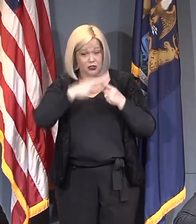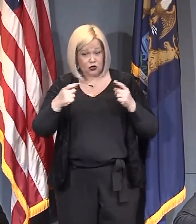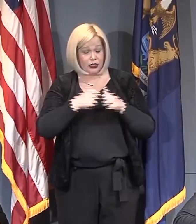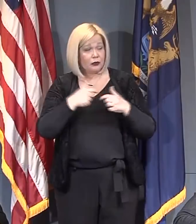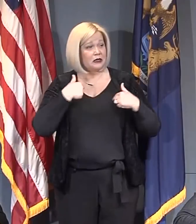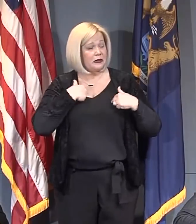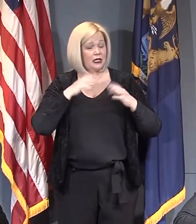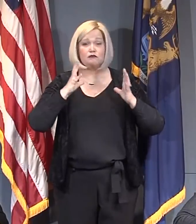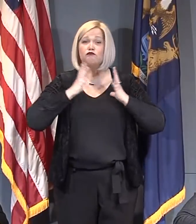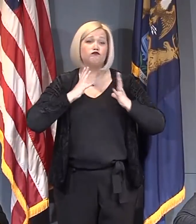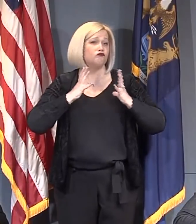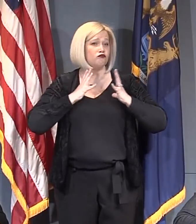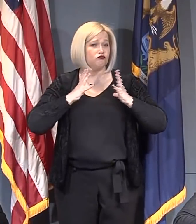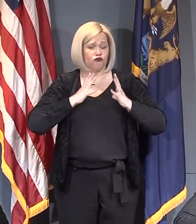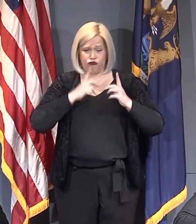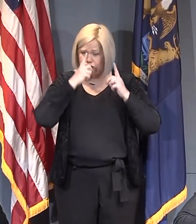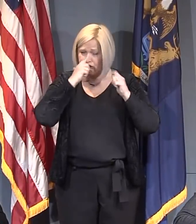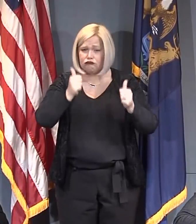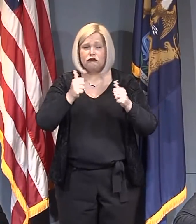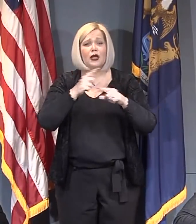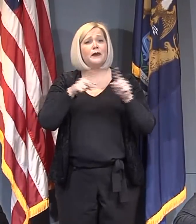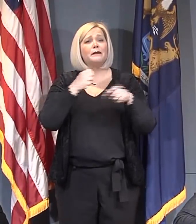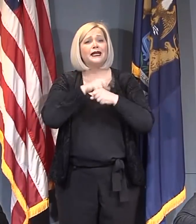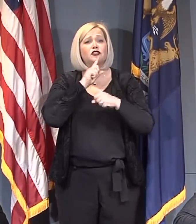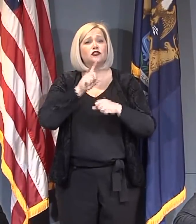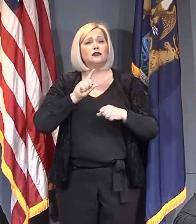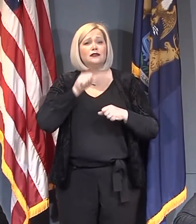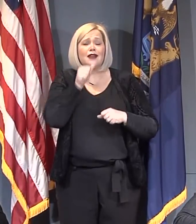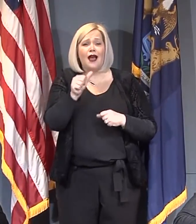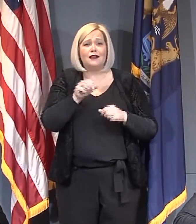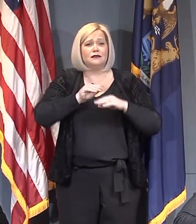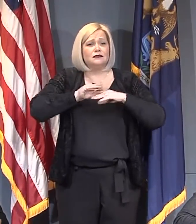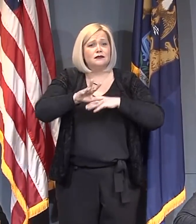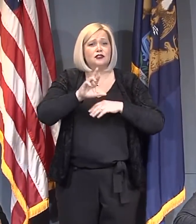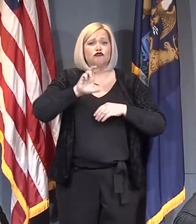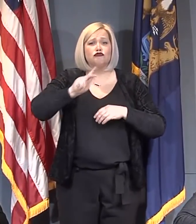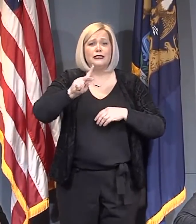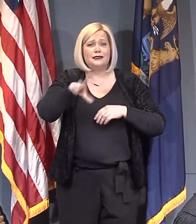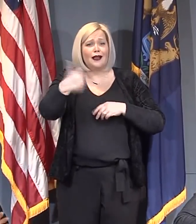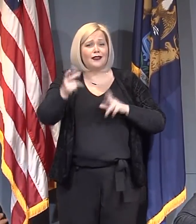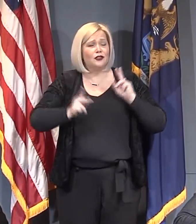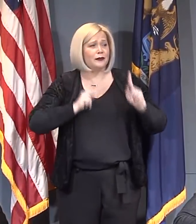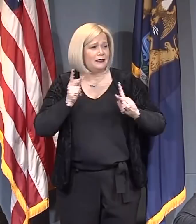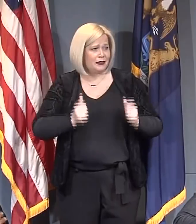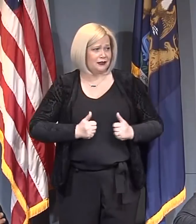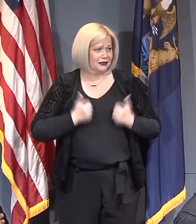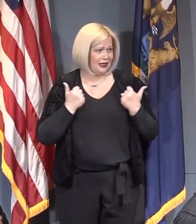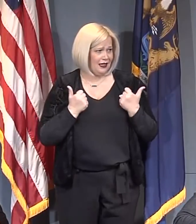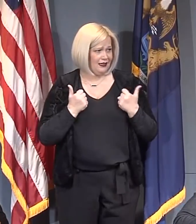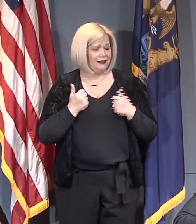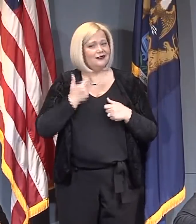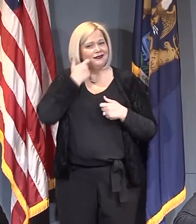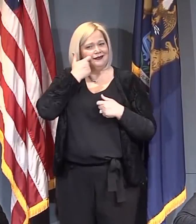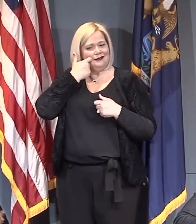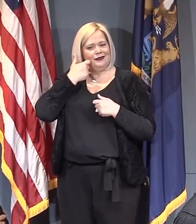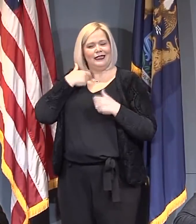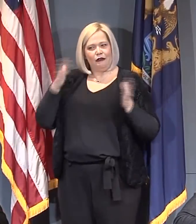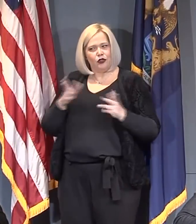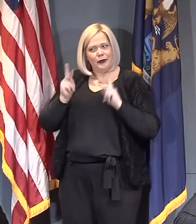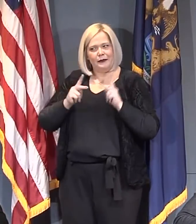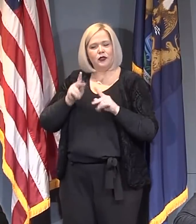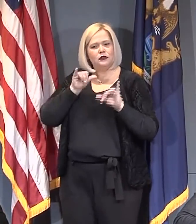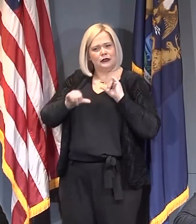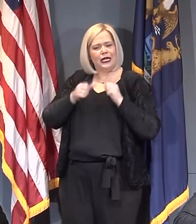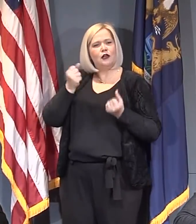a manner that doesn't compromise their safety or the safety of others. And so I know that the last one, they were encouraged to stay in their cars, but yet people